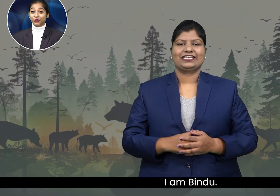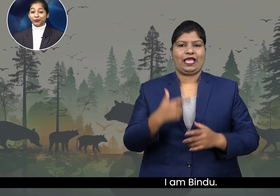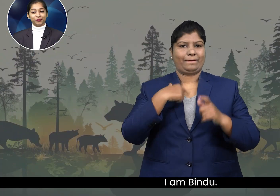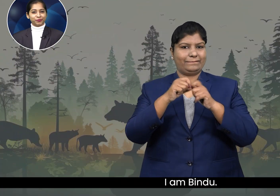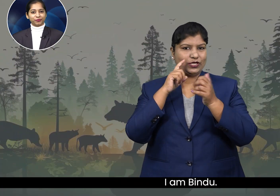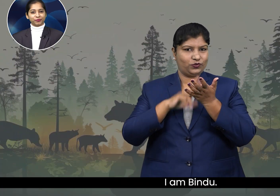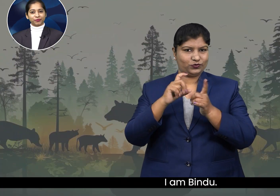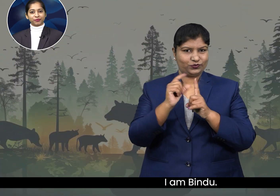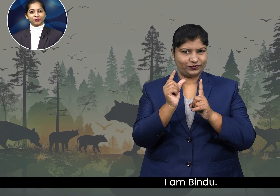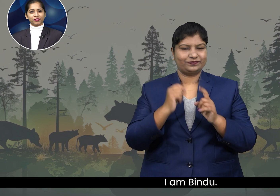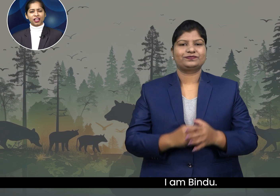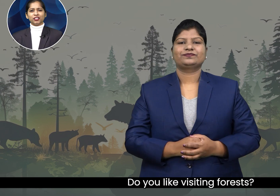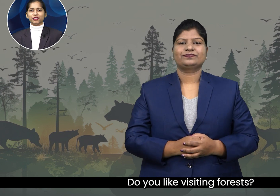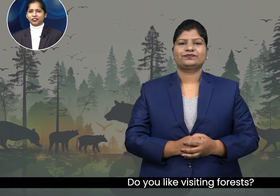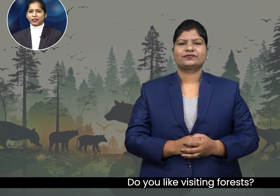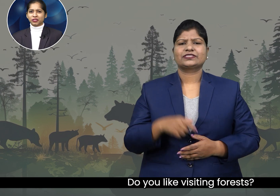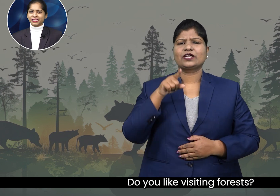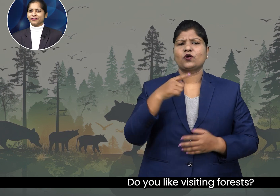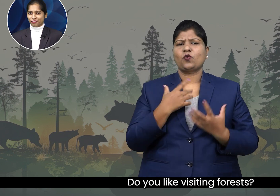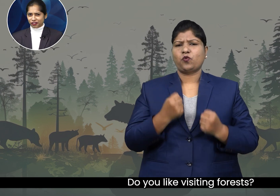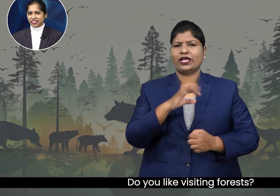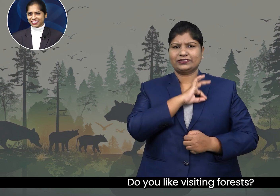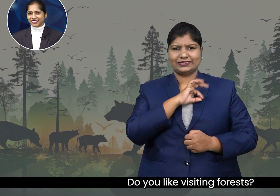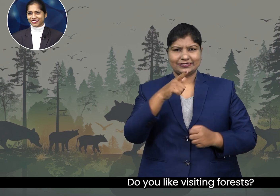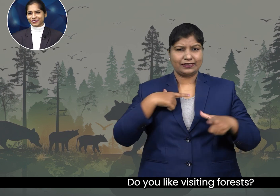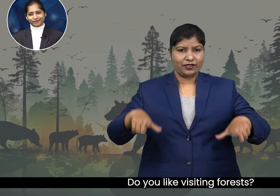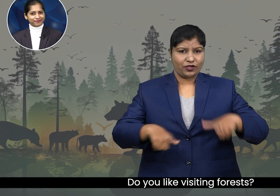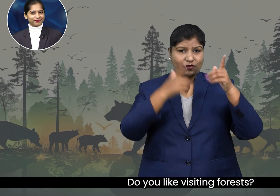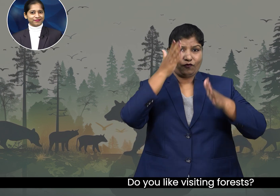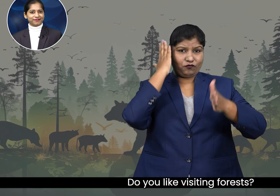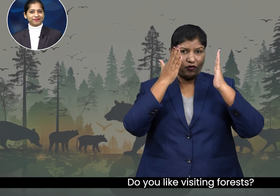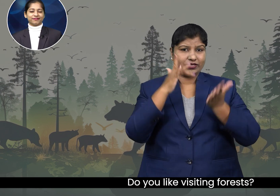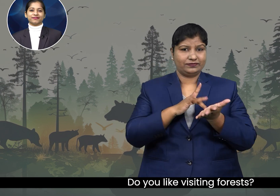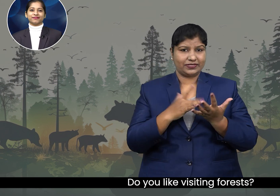I am Bindu. Do you like visiting forests?